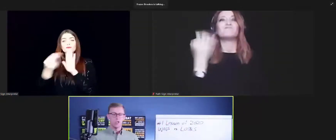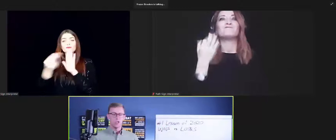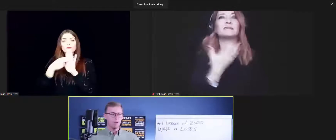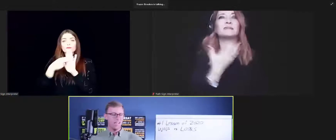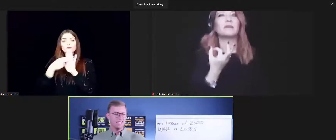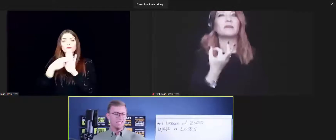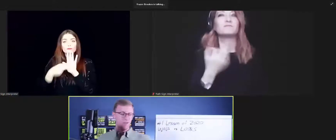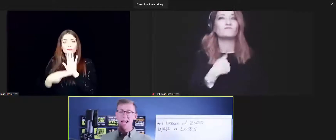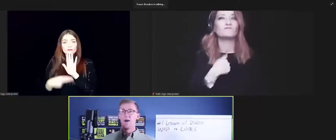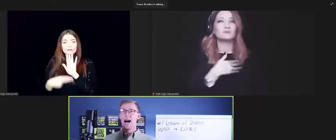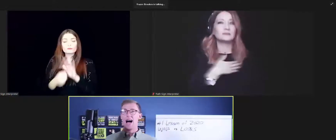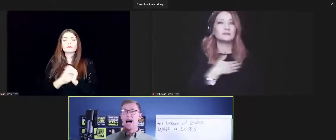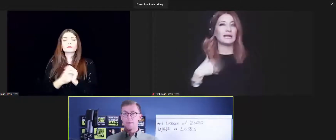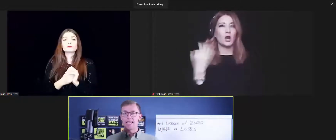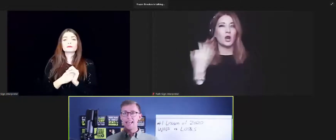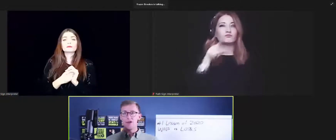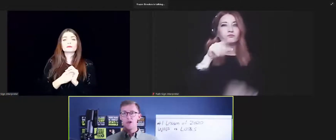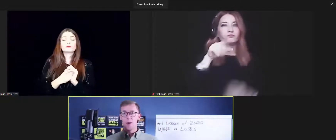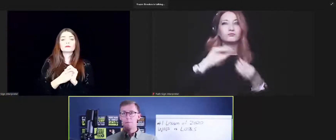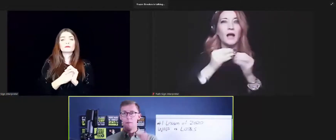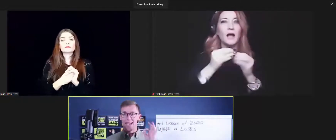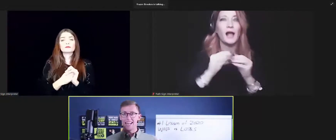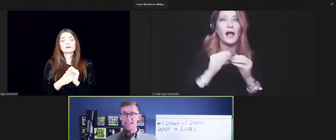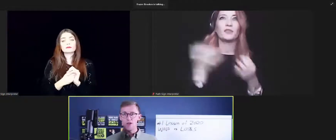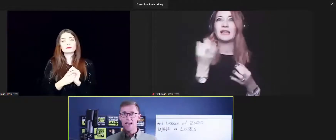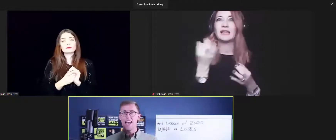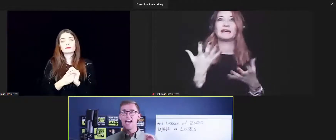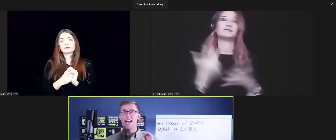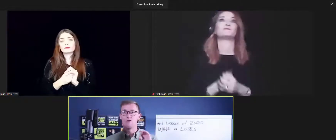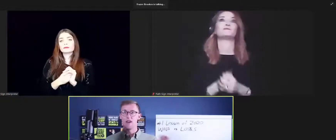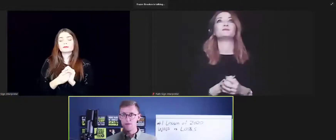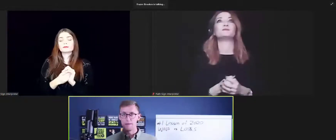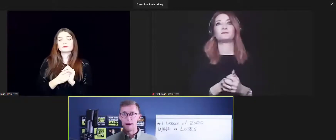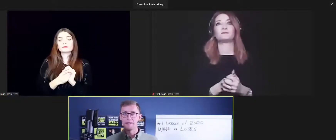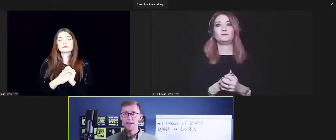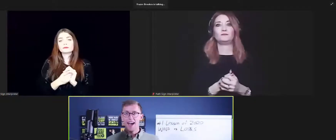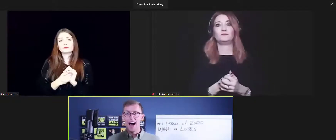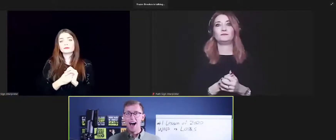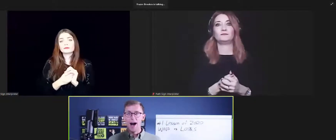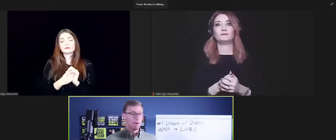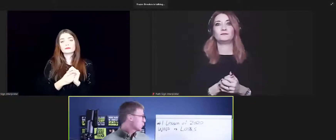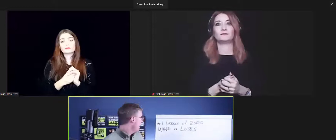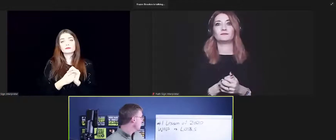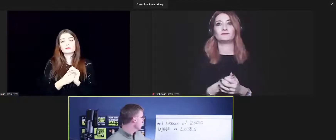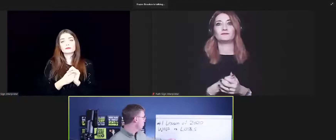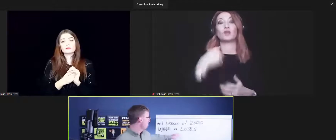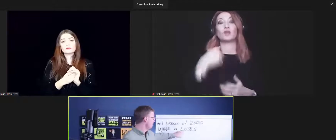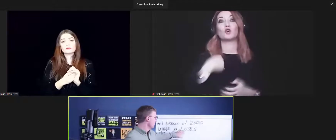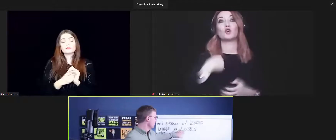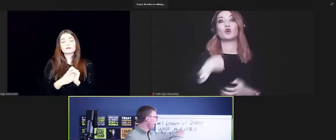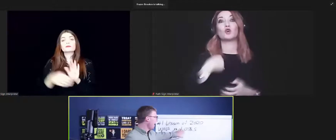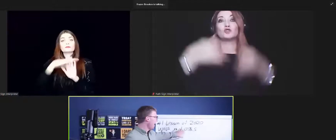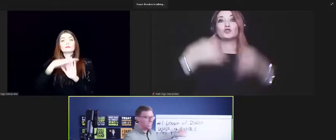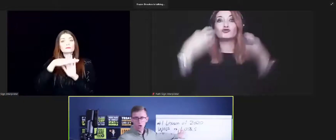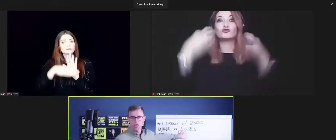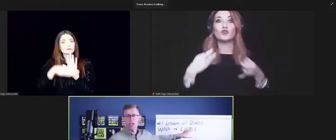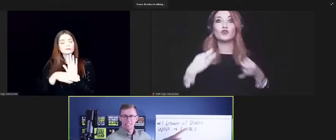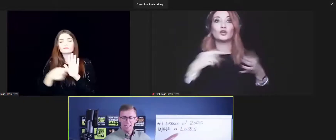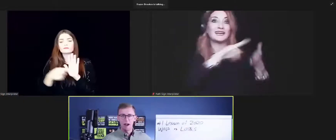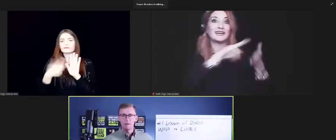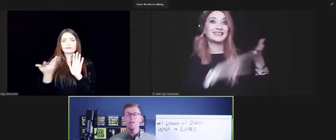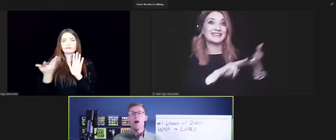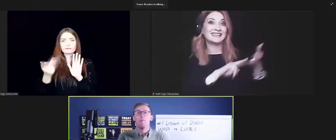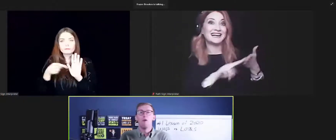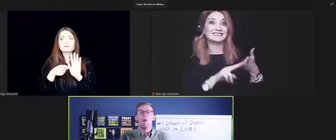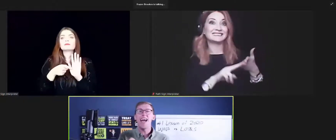So I'm going to tell you this right now. I'm English, but my English is really, really bad. That is losses. I did correct